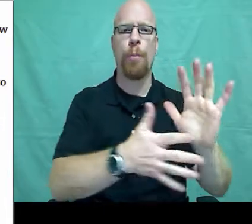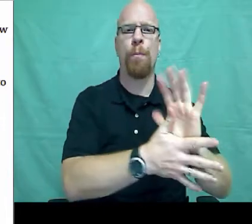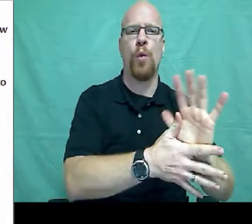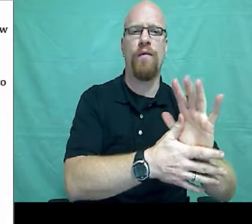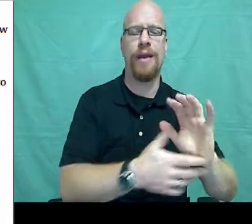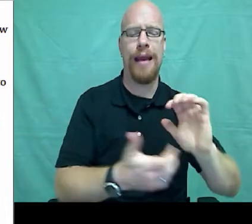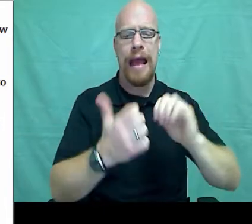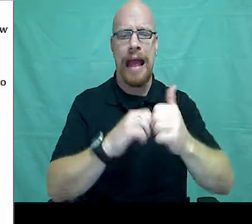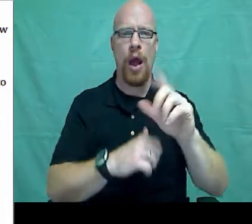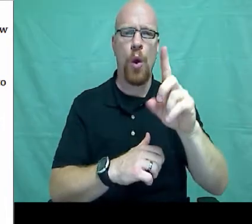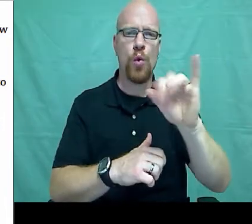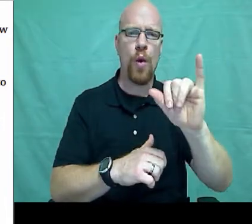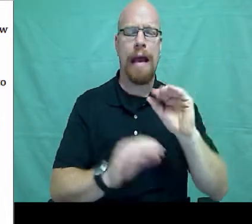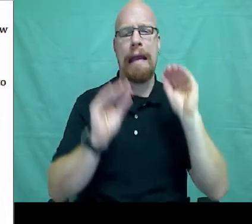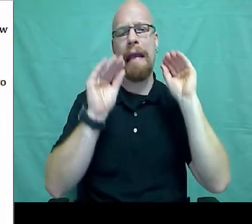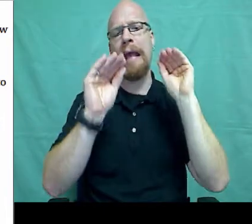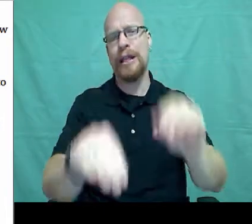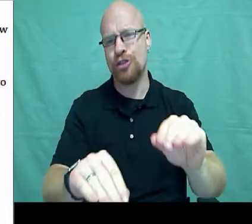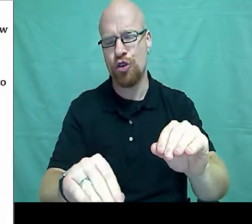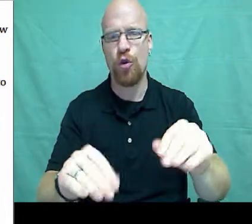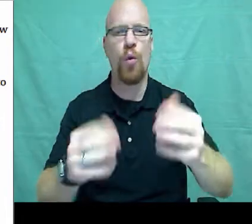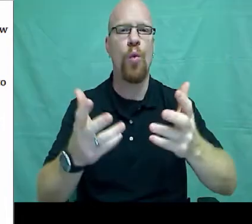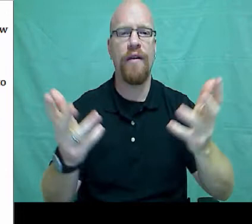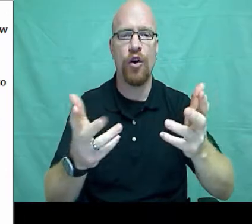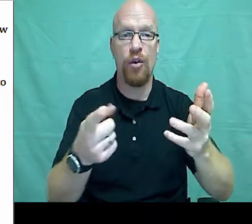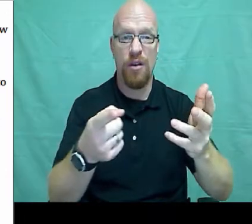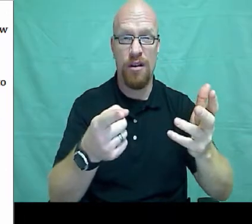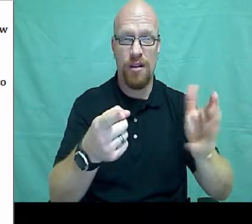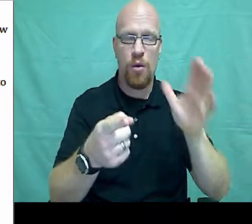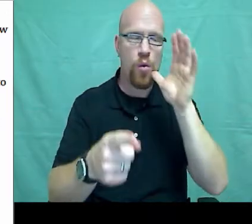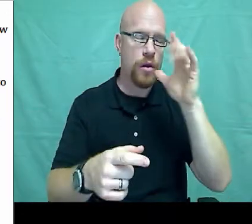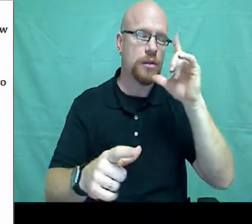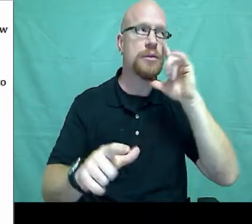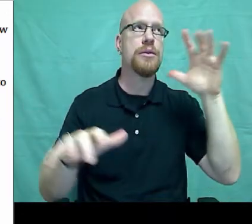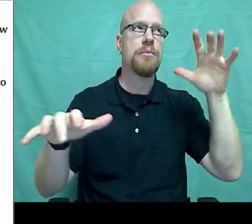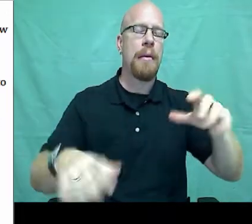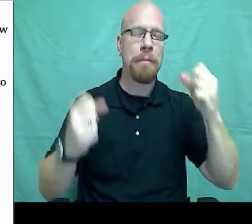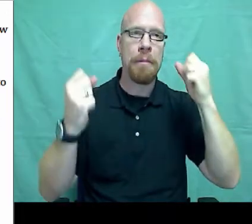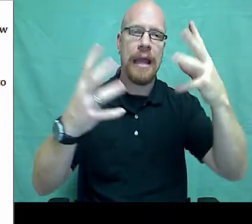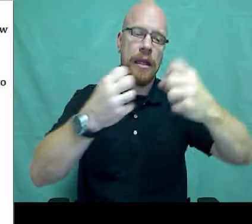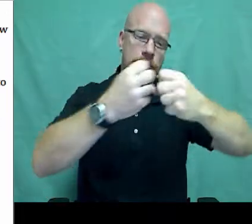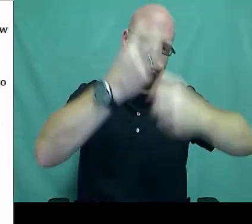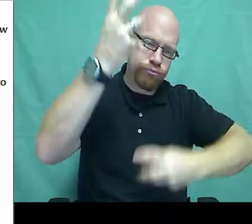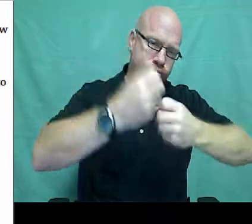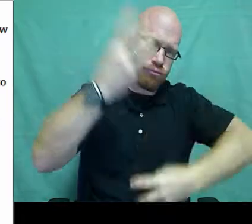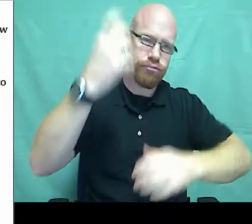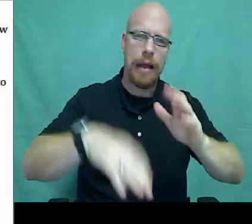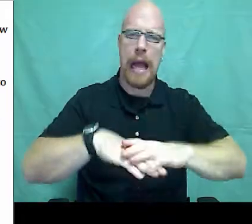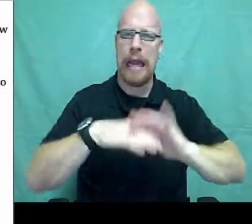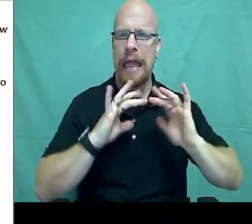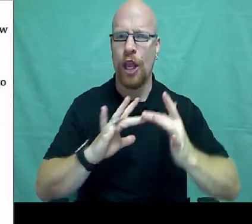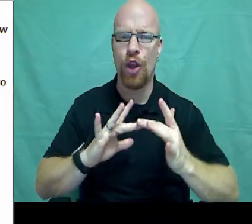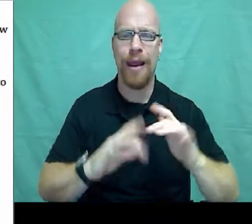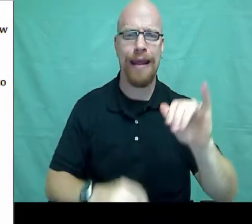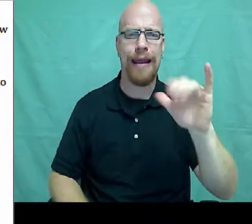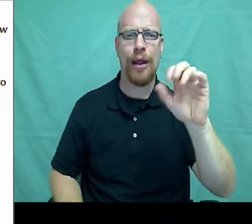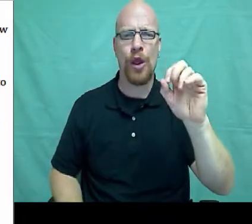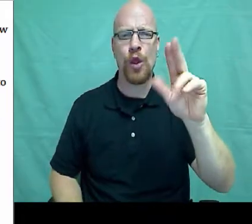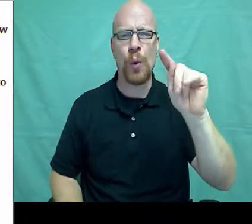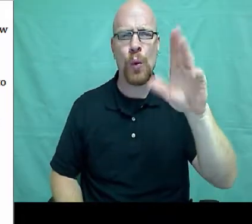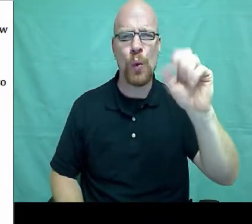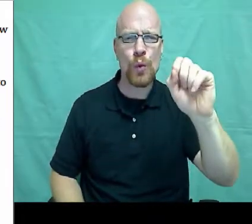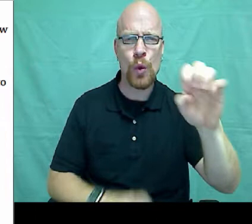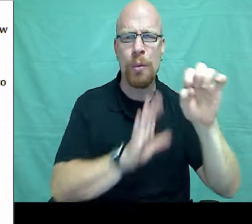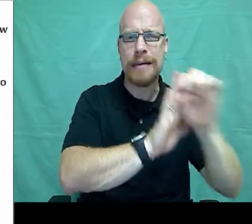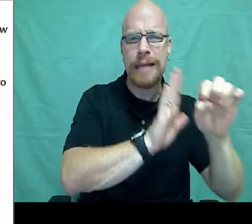movie? How do I insert whatever you want? You'll be shocked at how many things are on